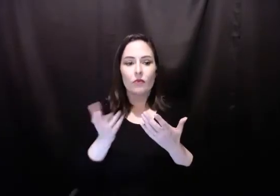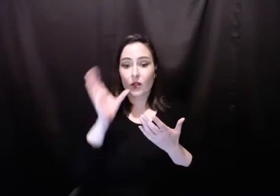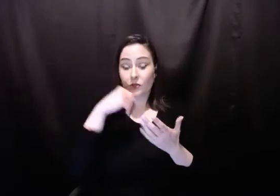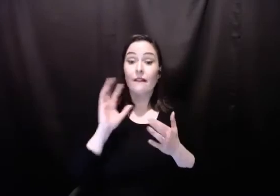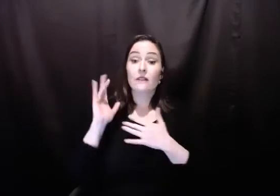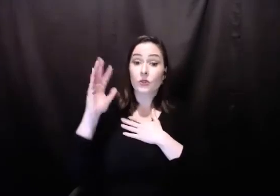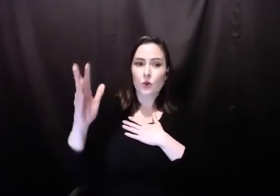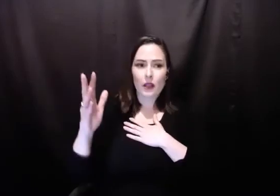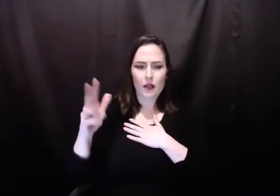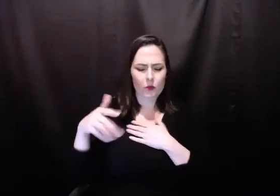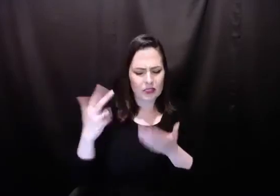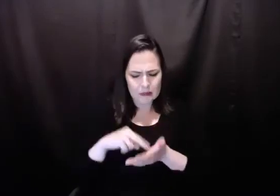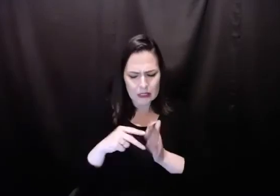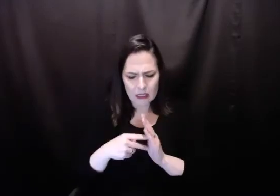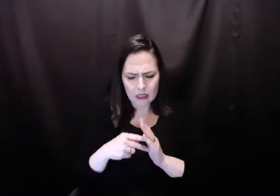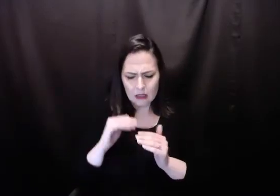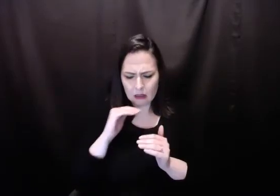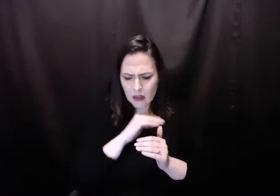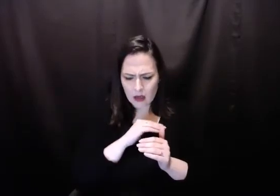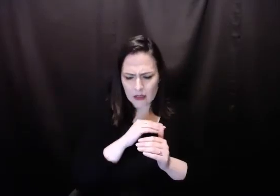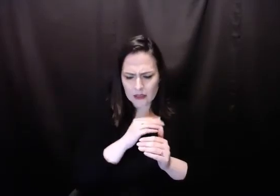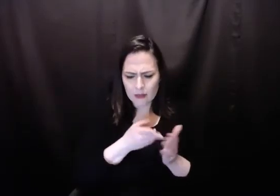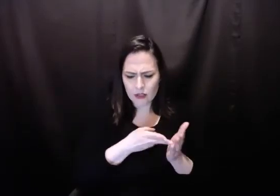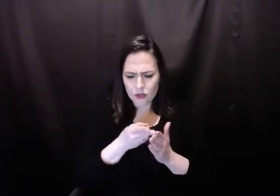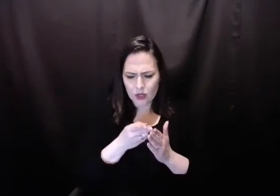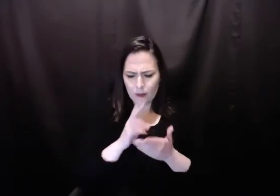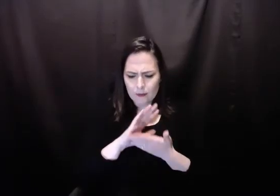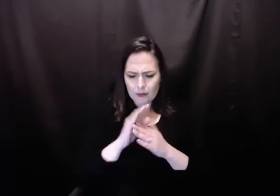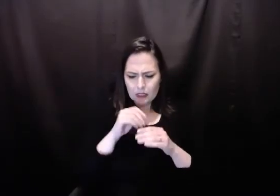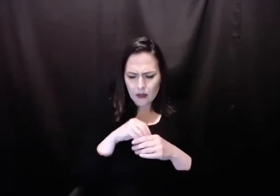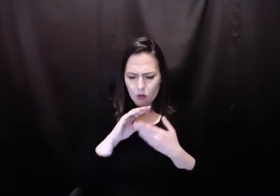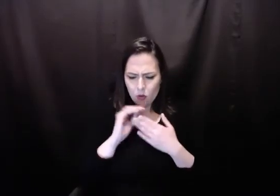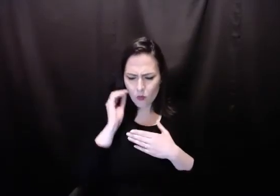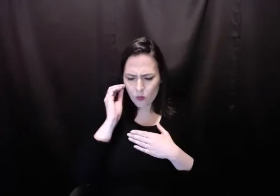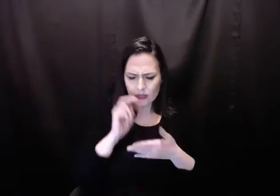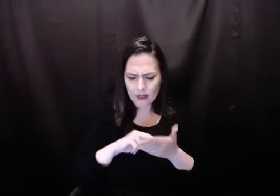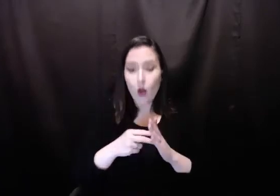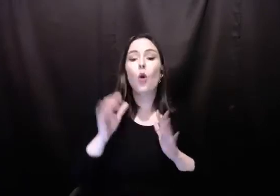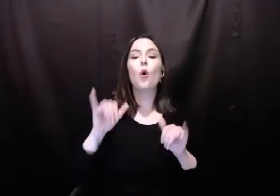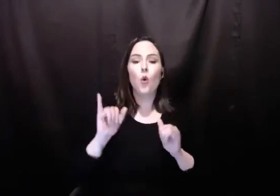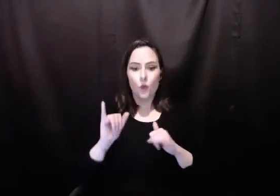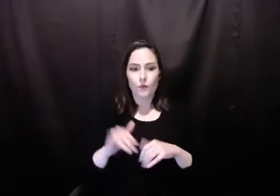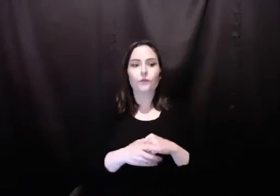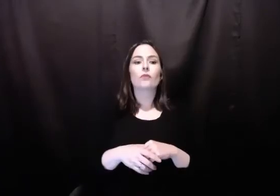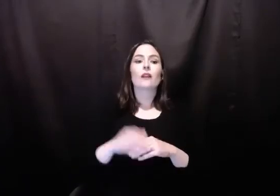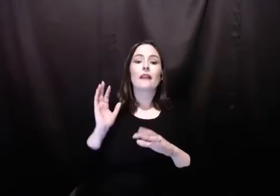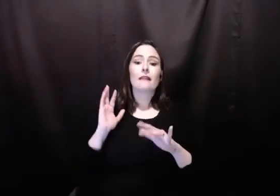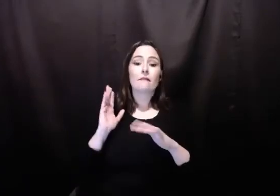Eventually, lies. The lies that I would tell myself and my kids ensured peace in the home. And after all, our